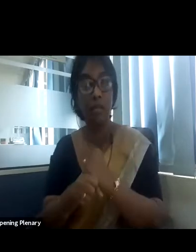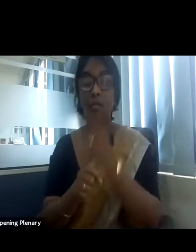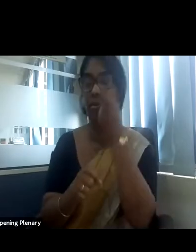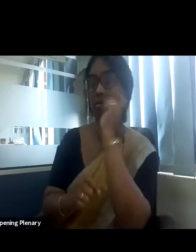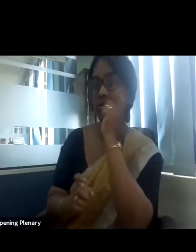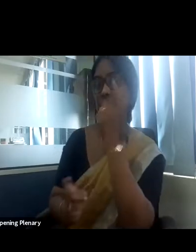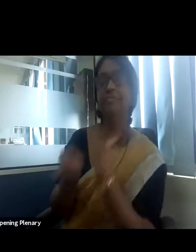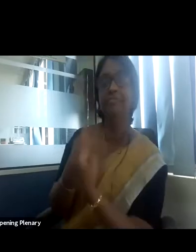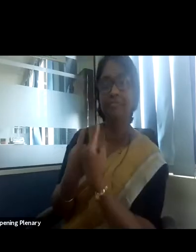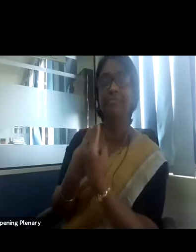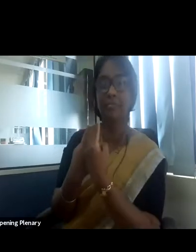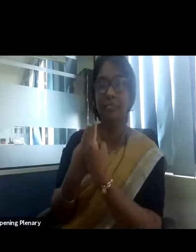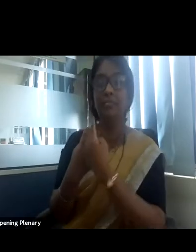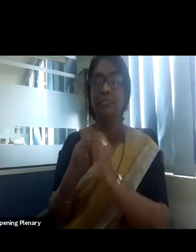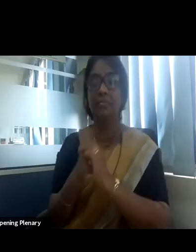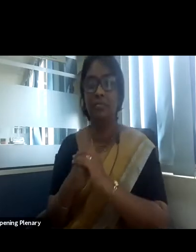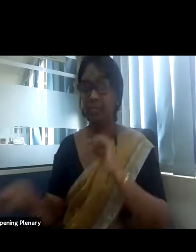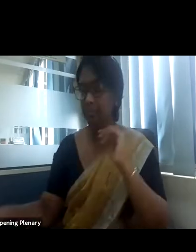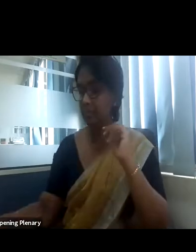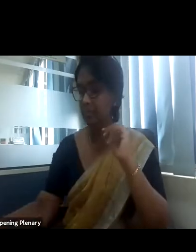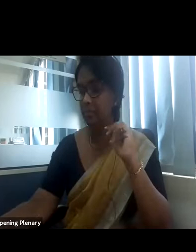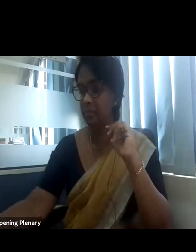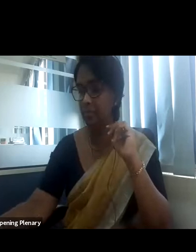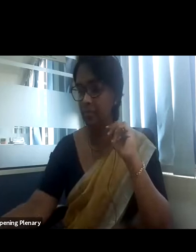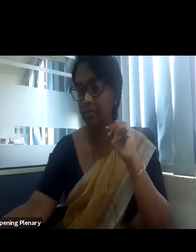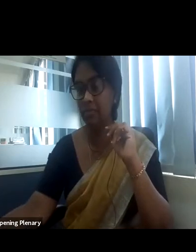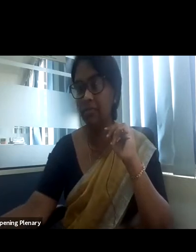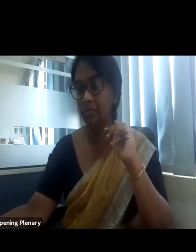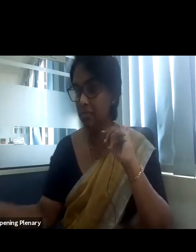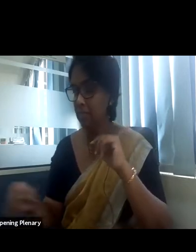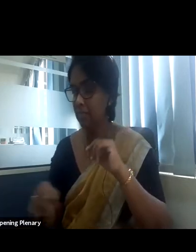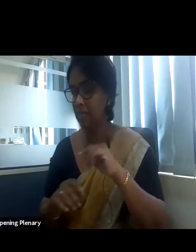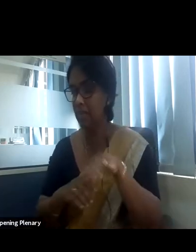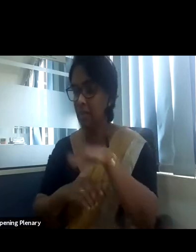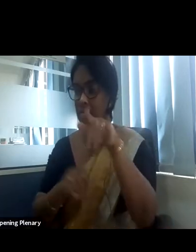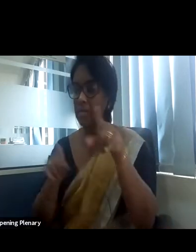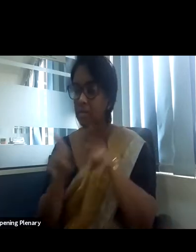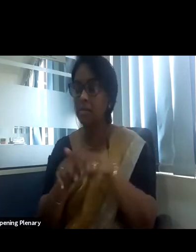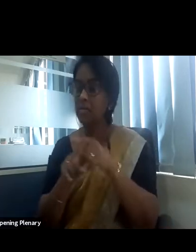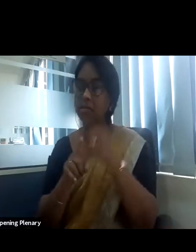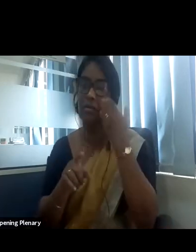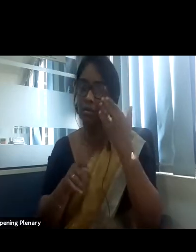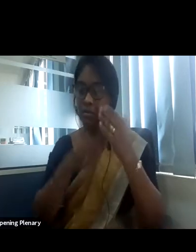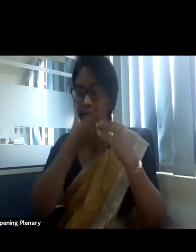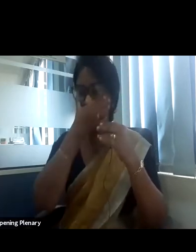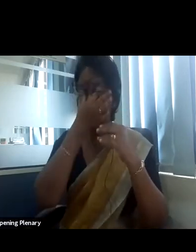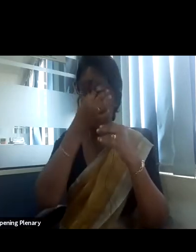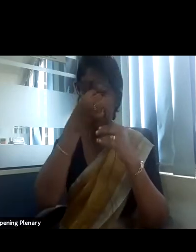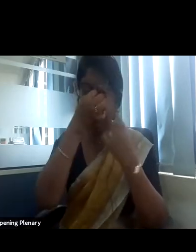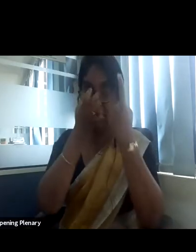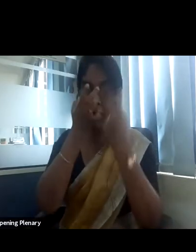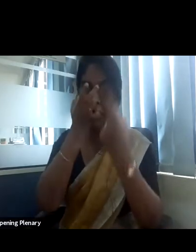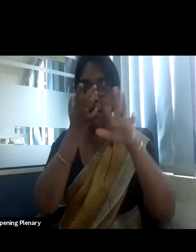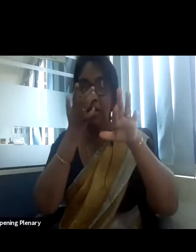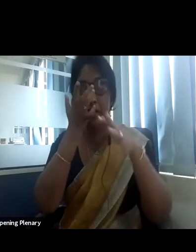Lest this sound a little bit socialist in orientation, do note that, of course, in the 1980s, the neoliberal thinkers